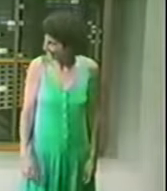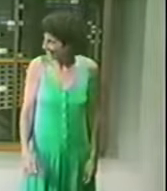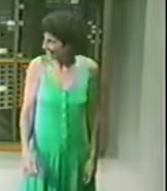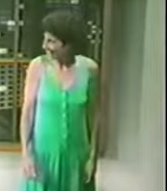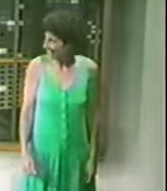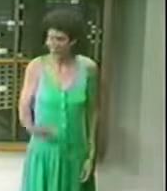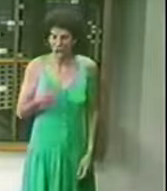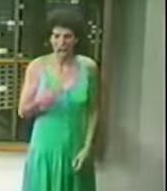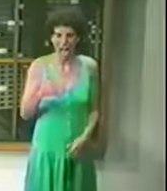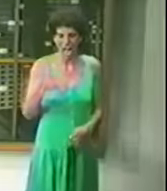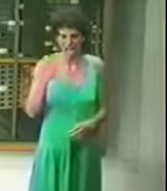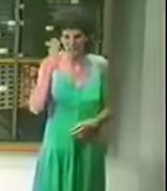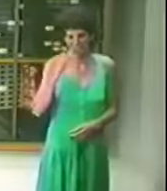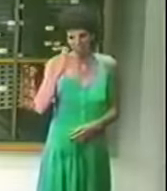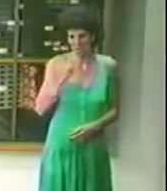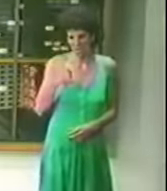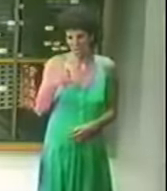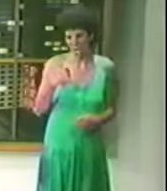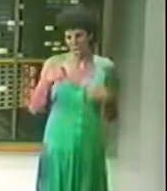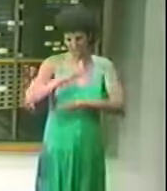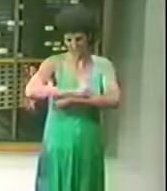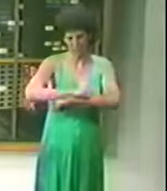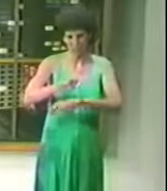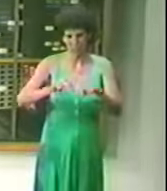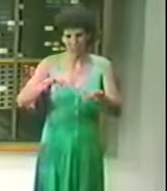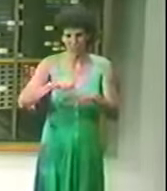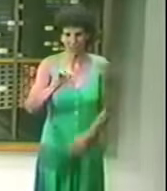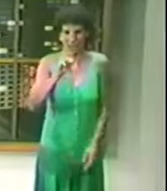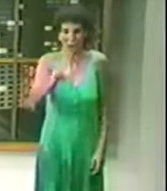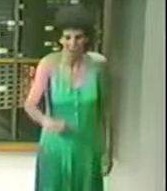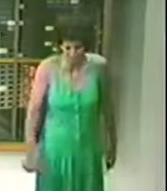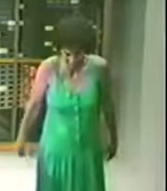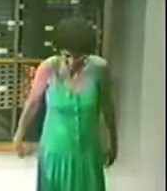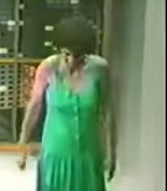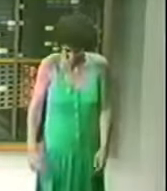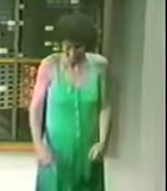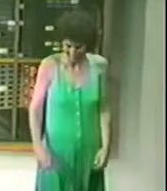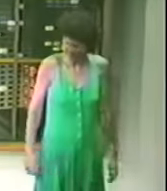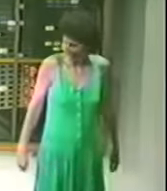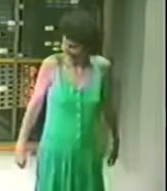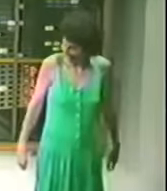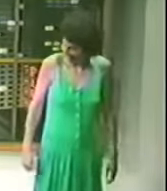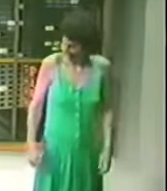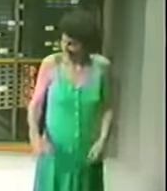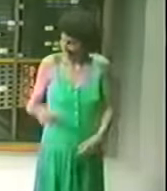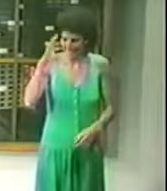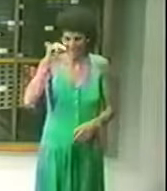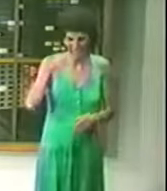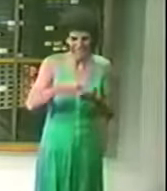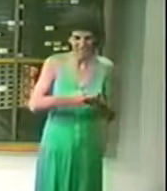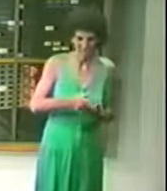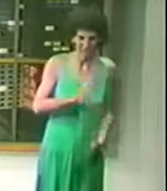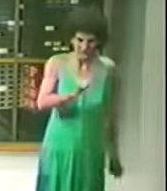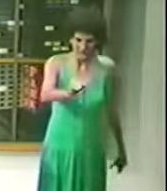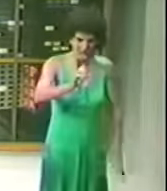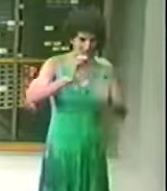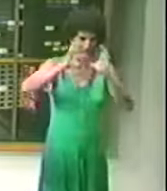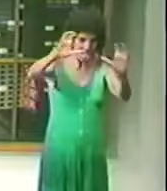I'm used to this right here. We once had a table of people in a coma. And we had a guy next to me with a megaphone.